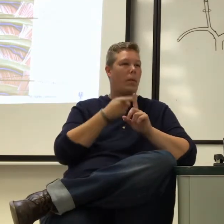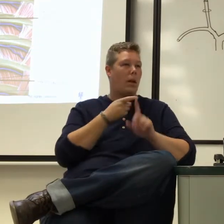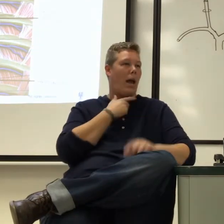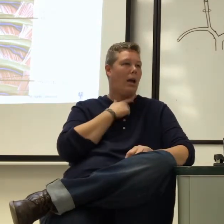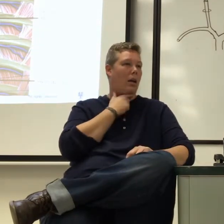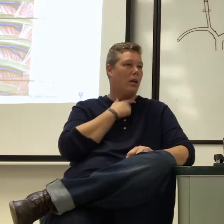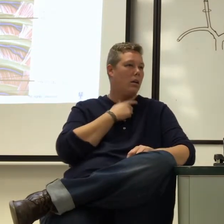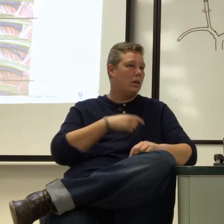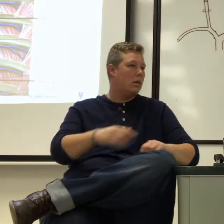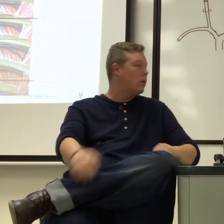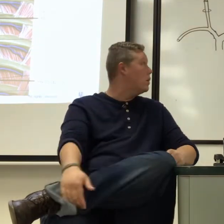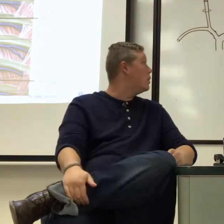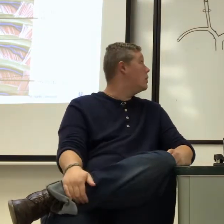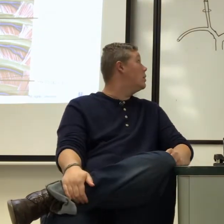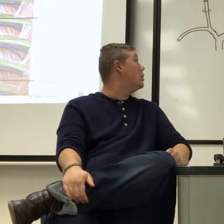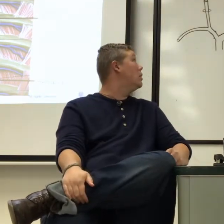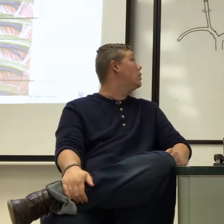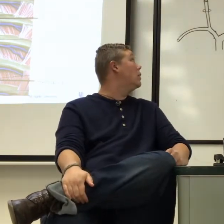left.